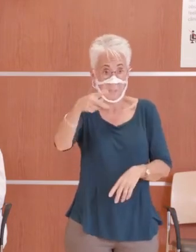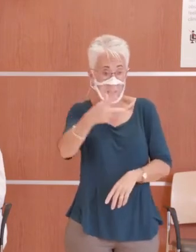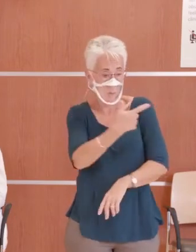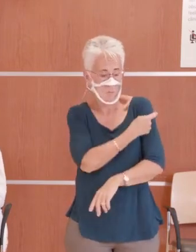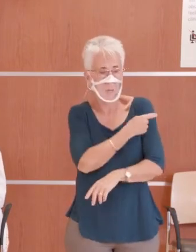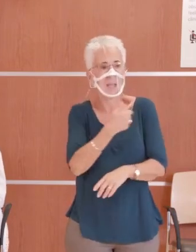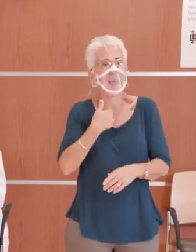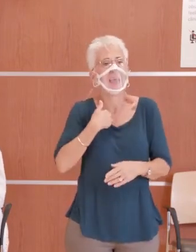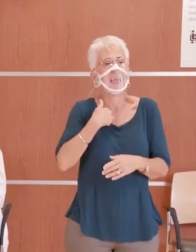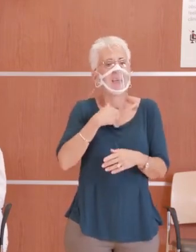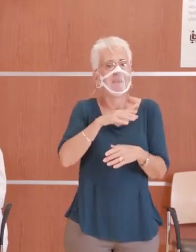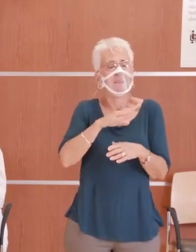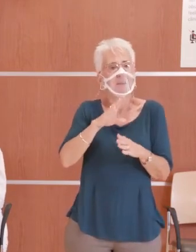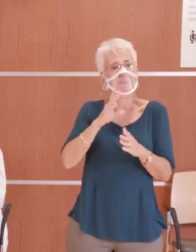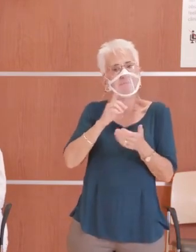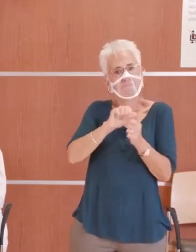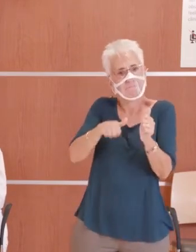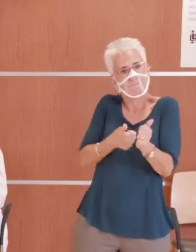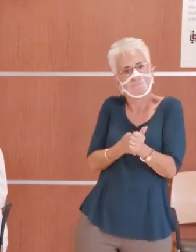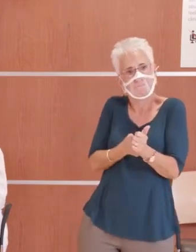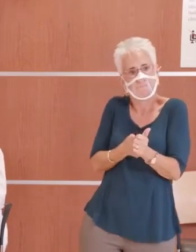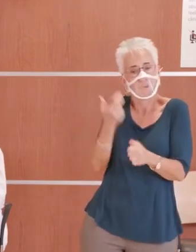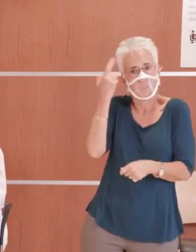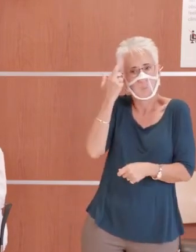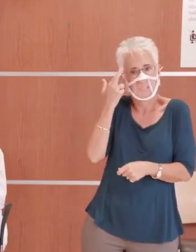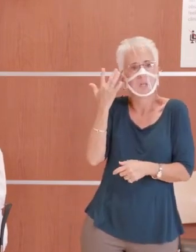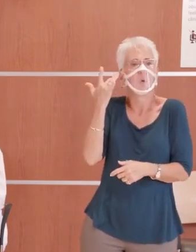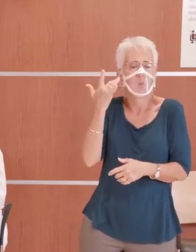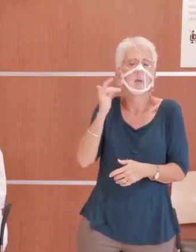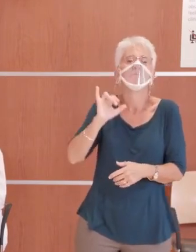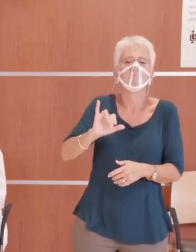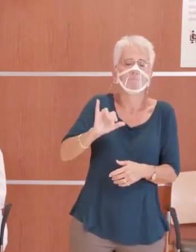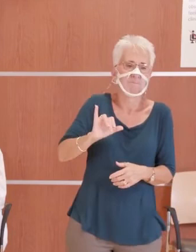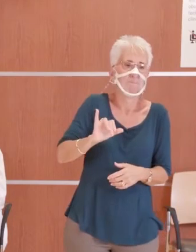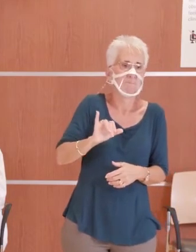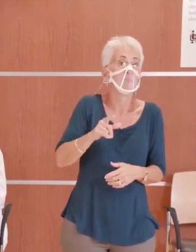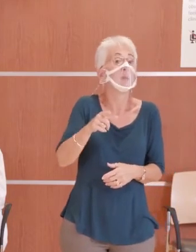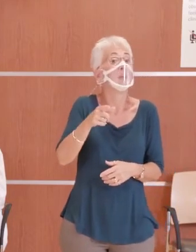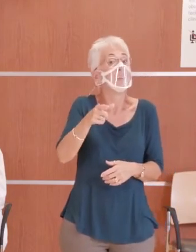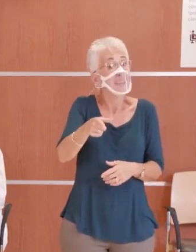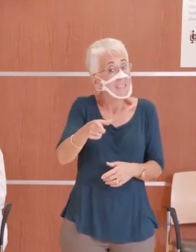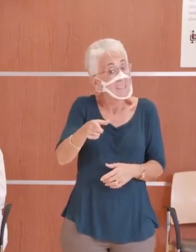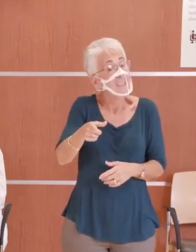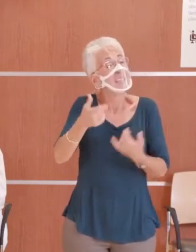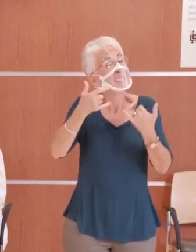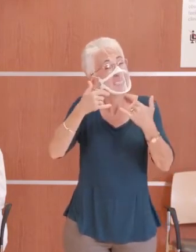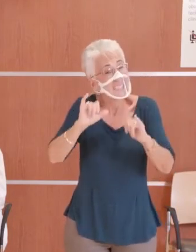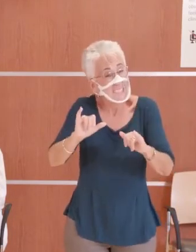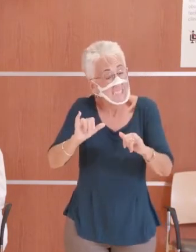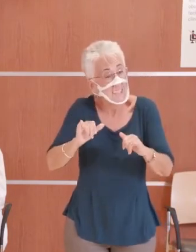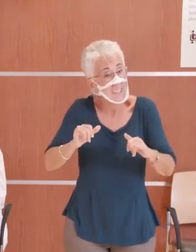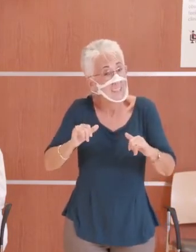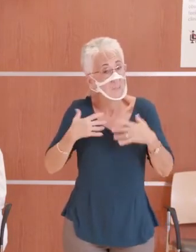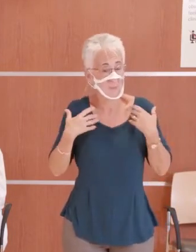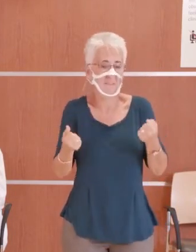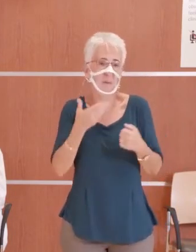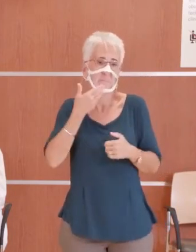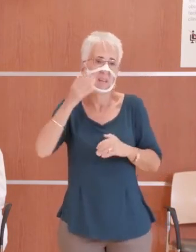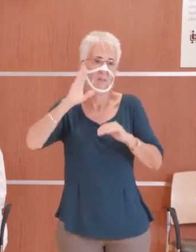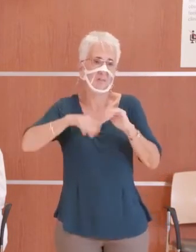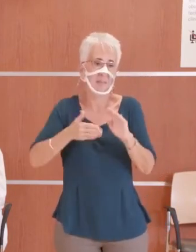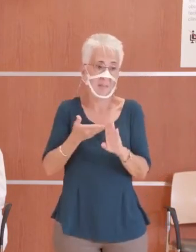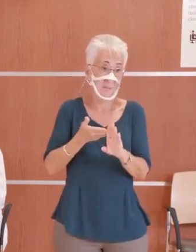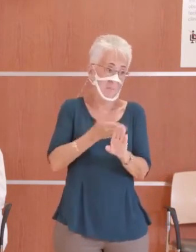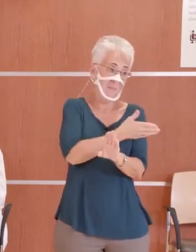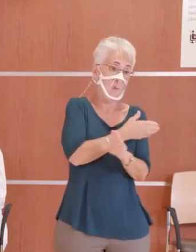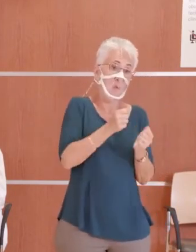another underlying condition that makes it understandable why, and they still do better than what we were seeing before. So the